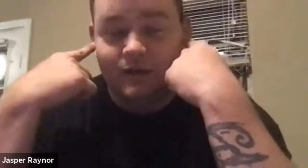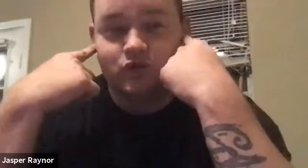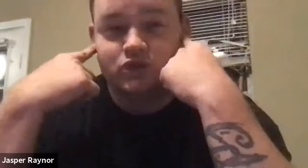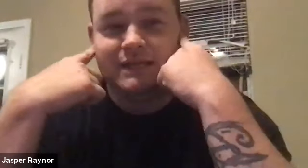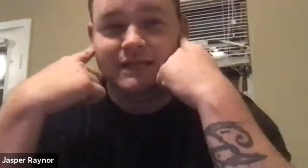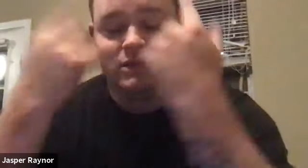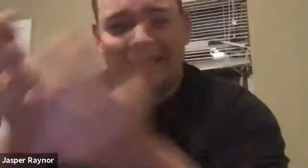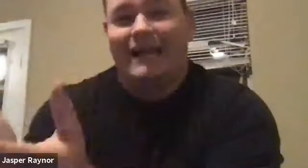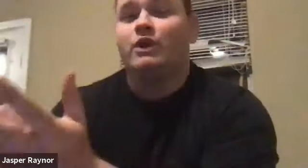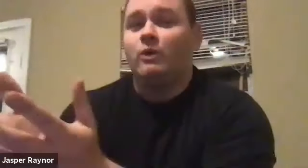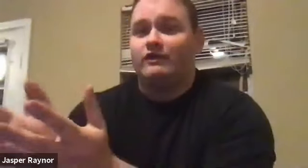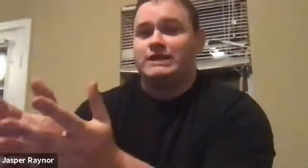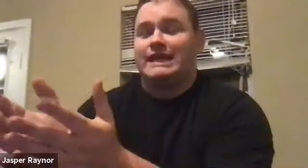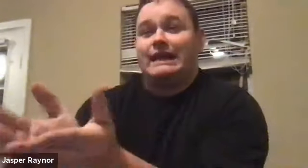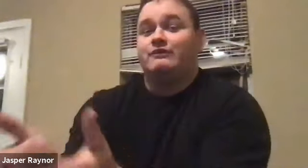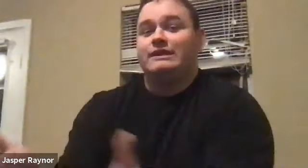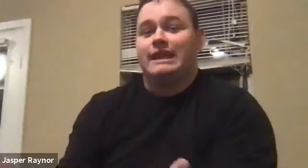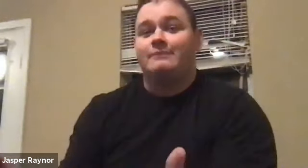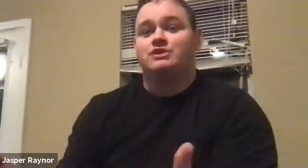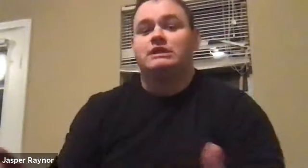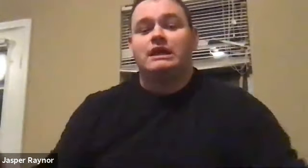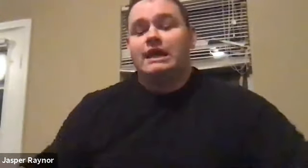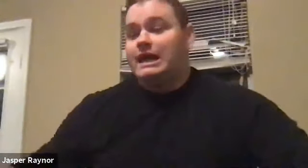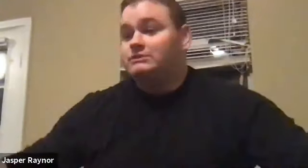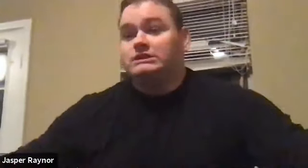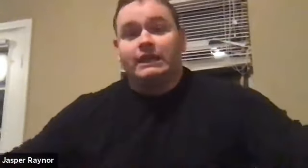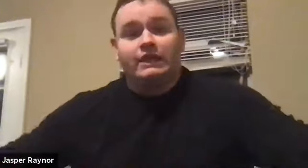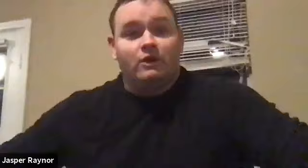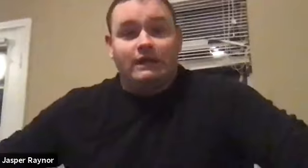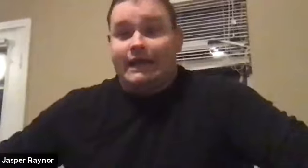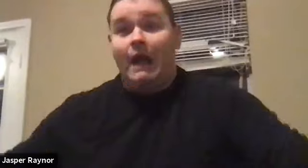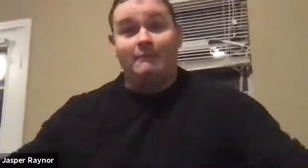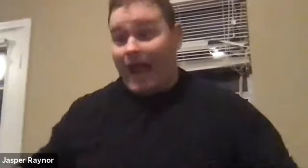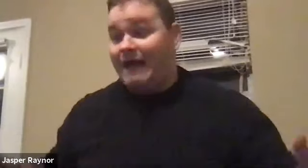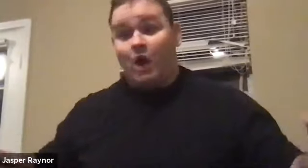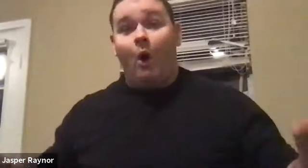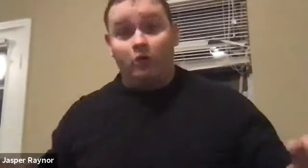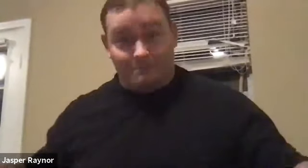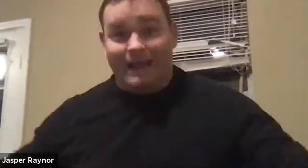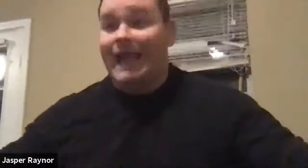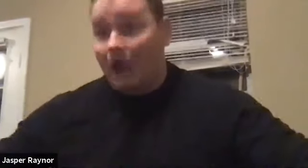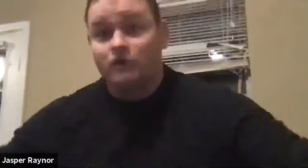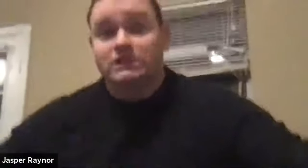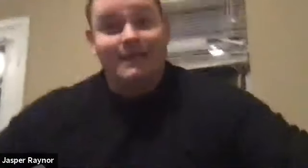whoever's speaking, so like I know what they're saying. I can read the caption, and I'm just sitting there the whole like I have a hold of my couch, and